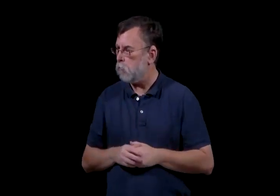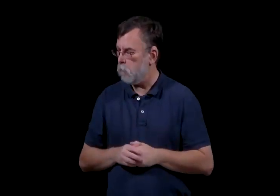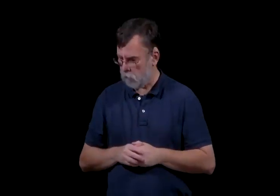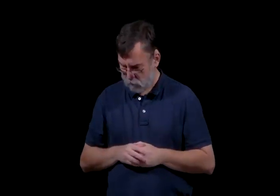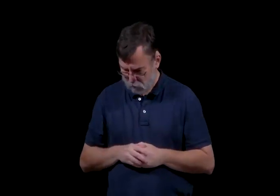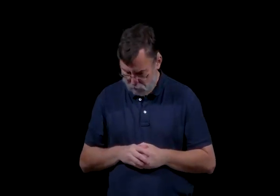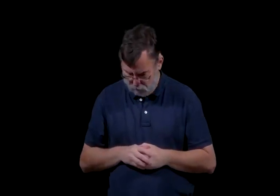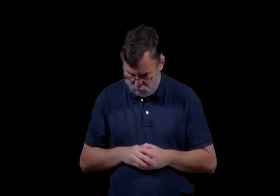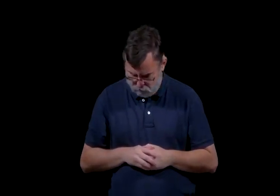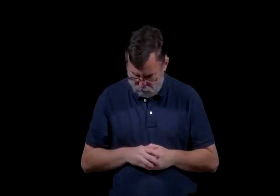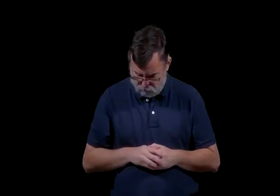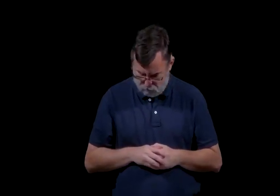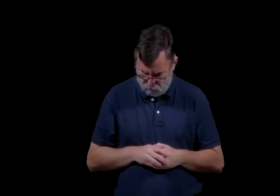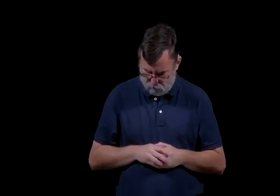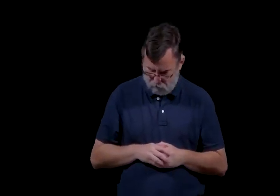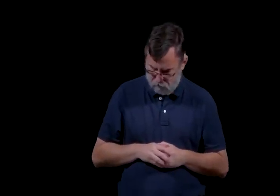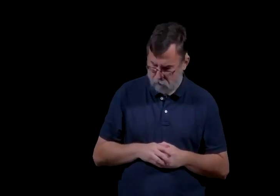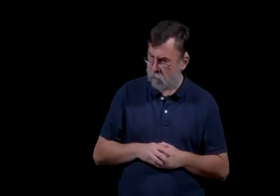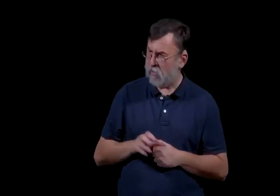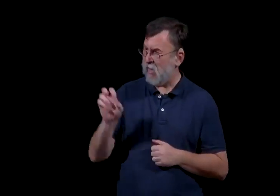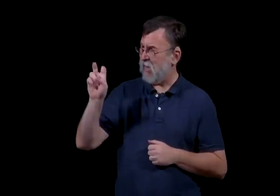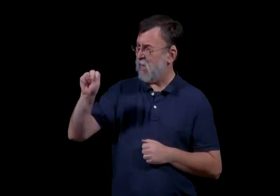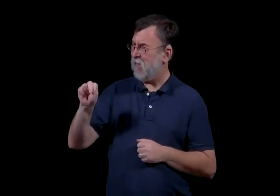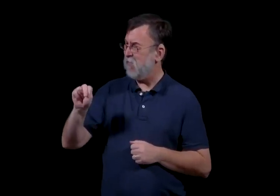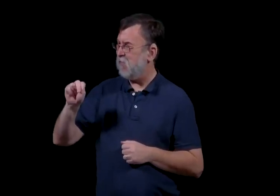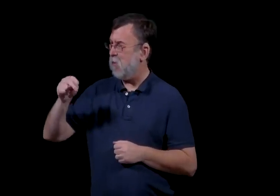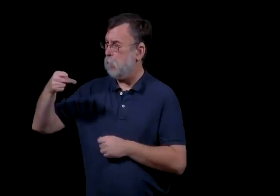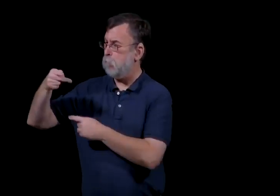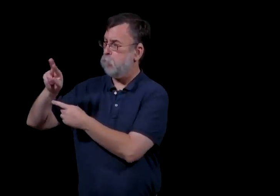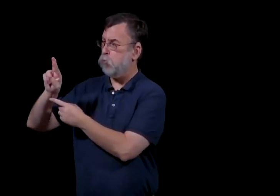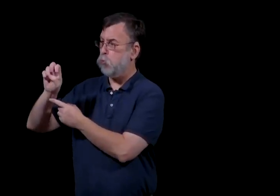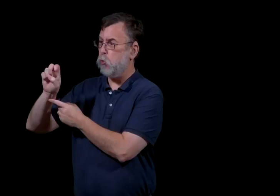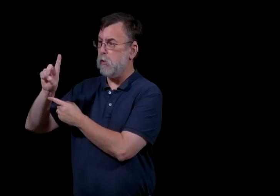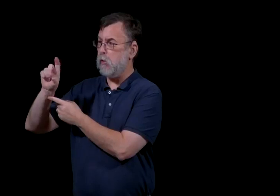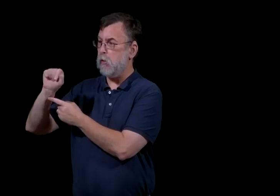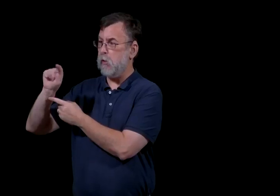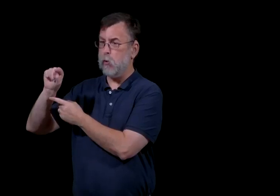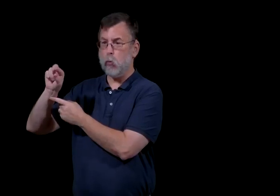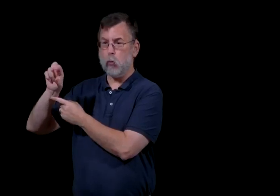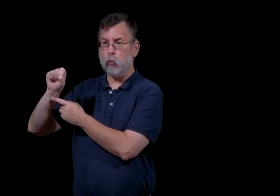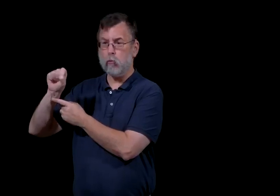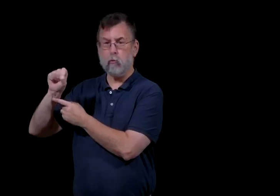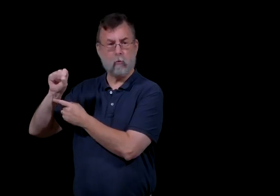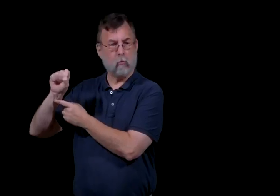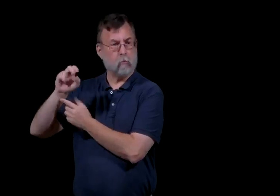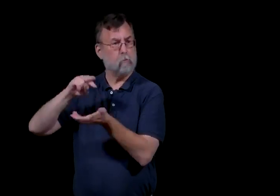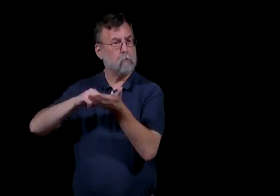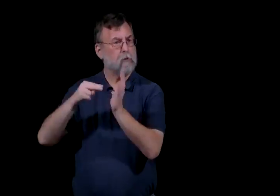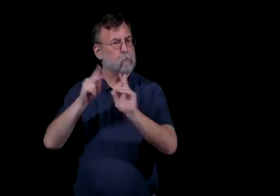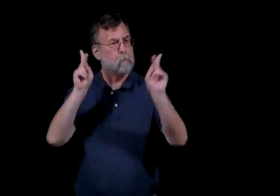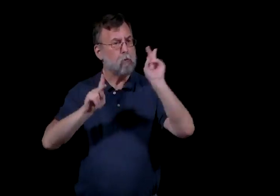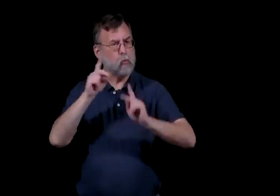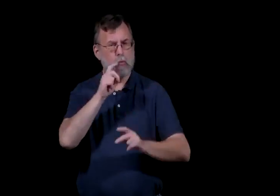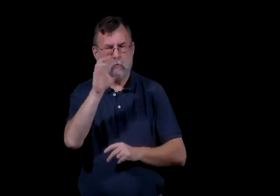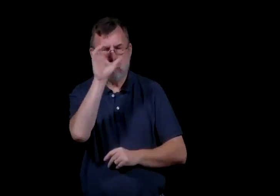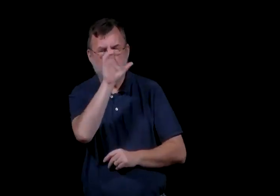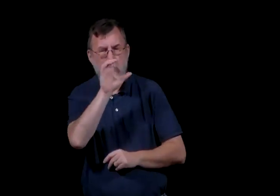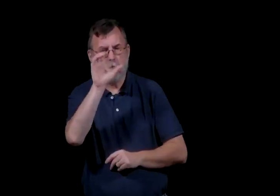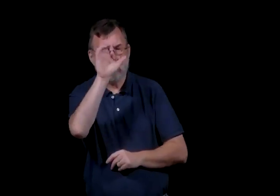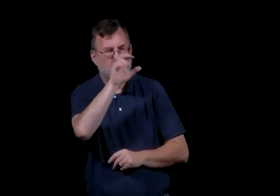go out of danger and provides medicinal plants for us. And again, as predators too, that would be